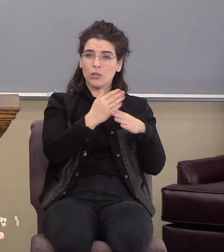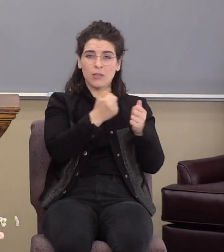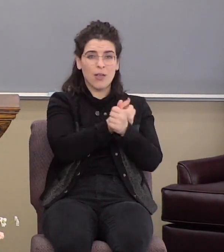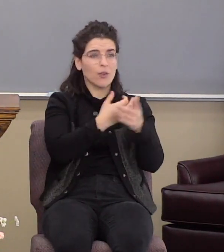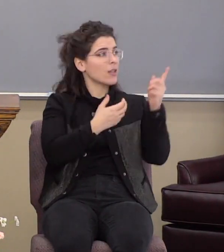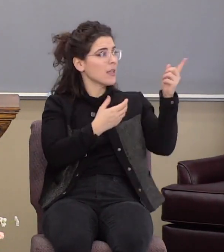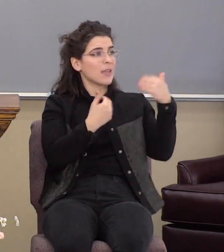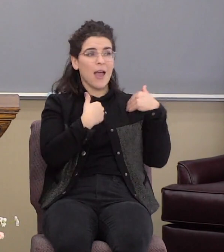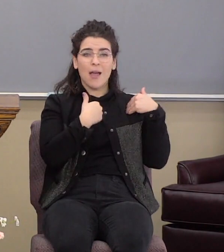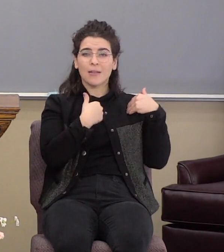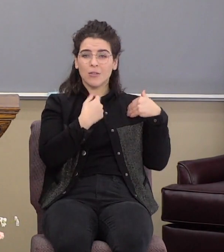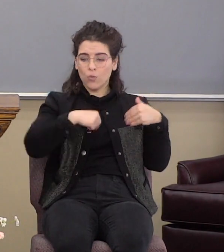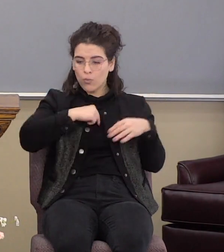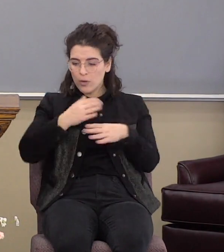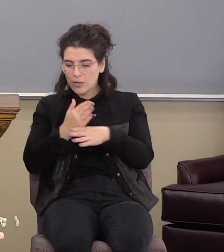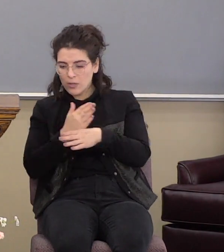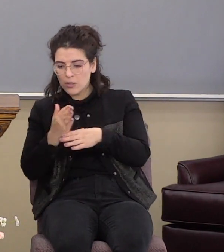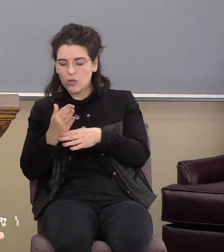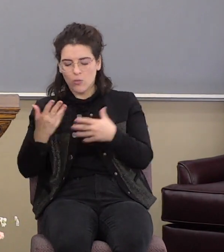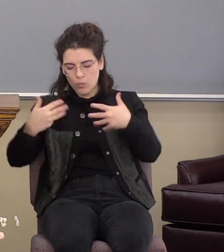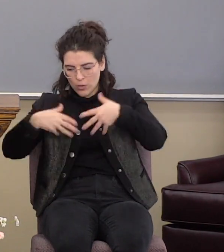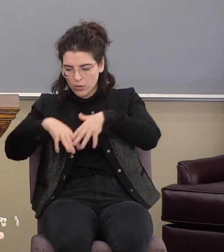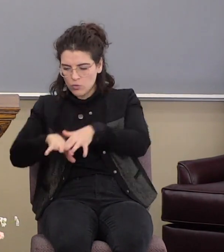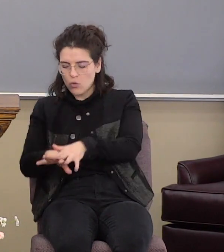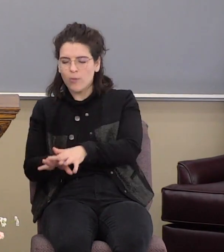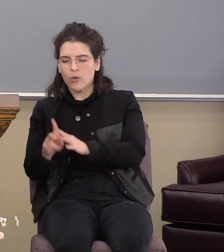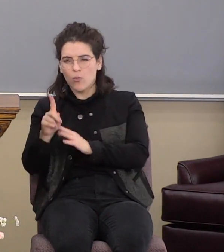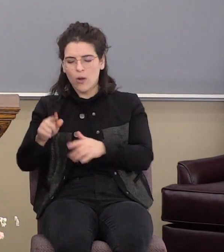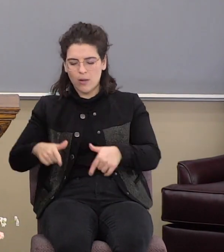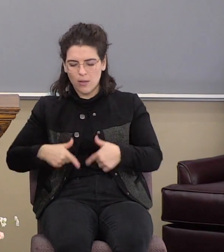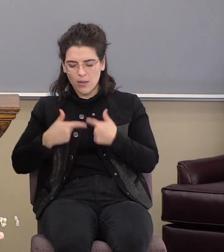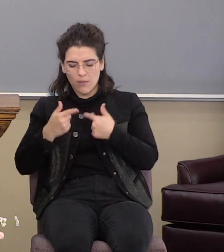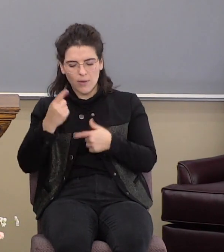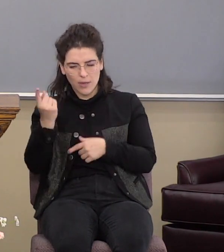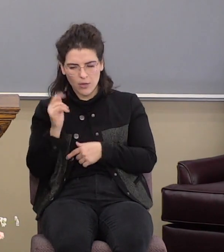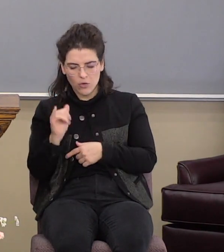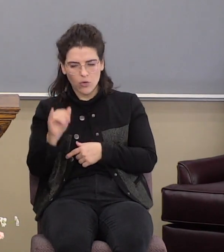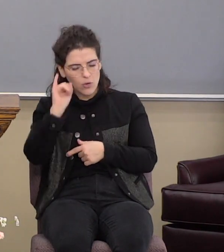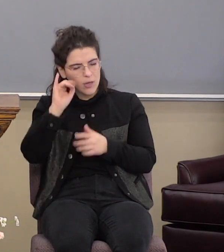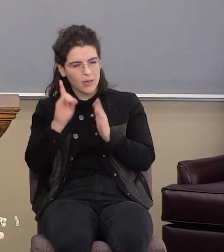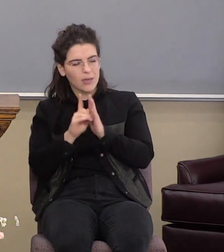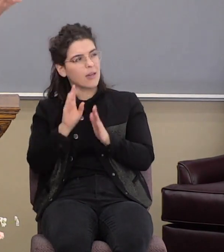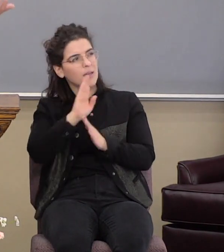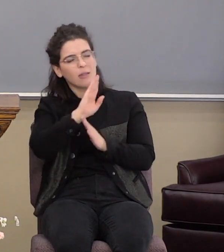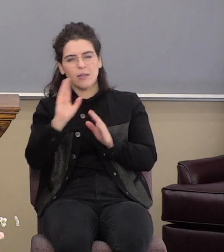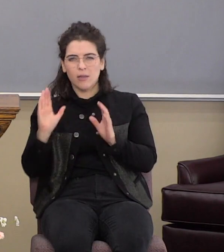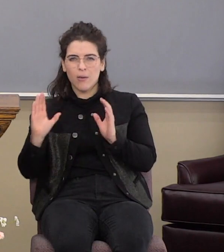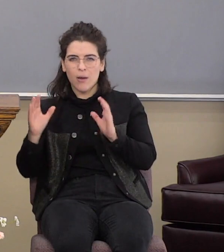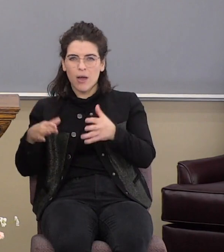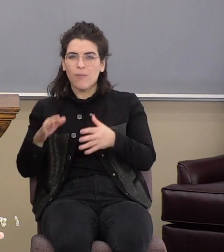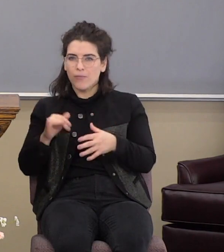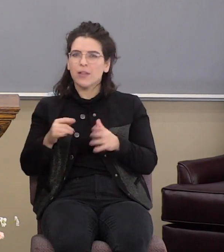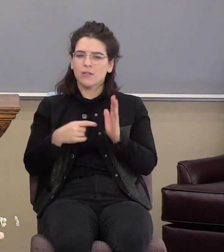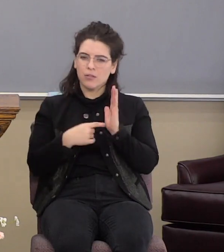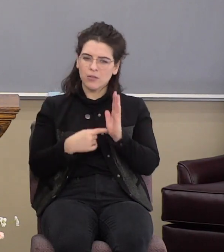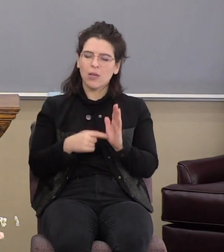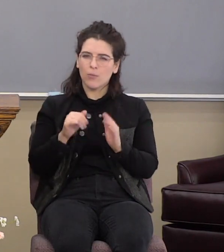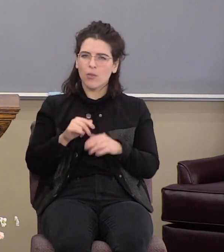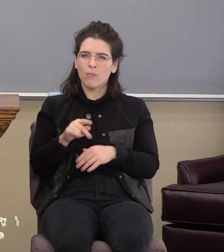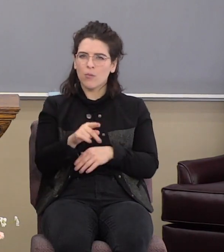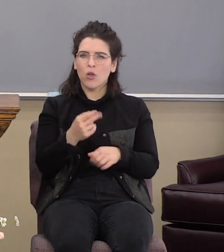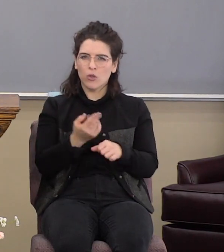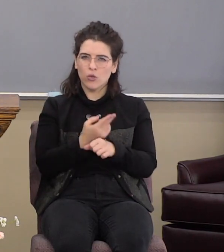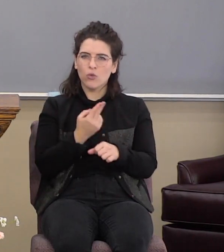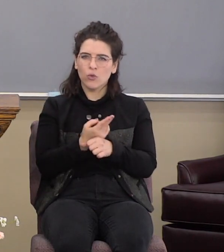into one living, loving, eternal identity as his body. By the way, that is the illustration that Paul